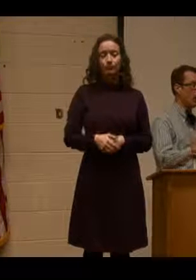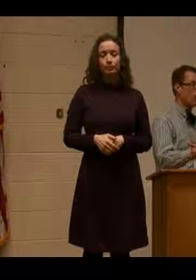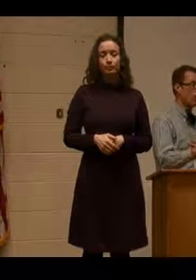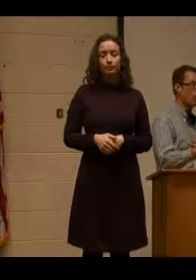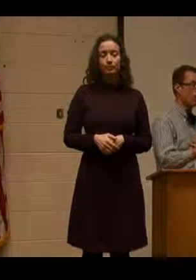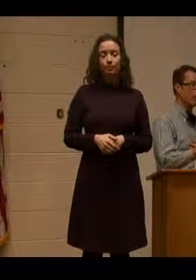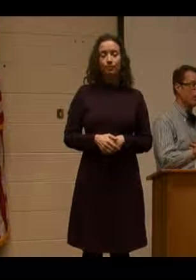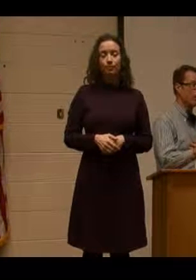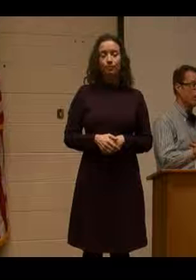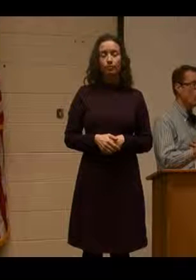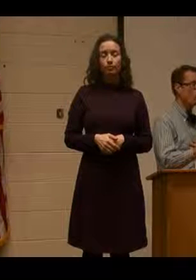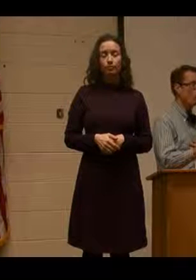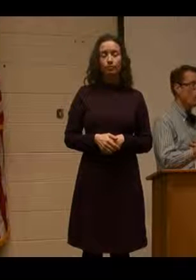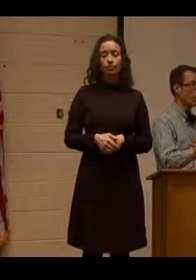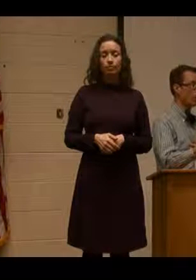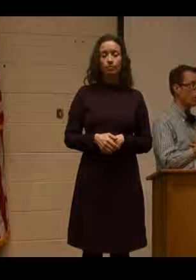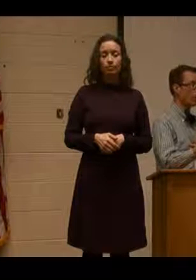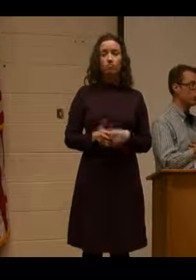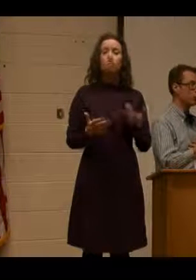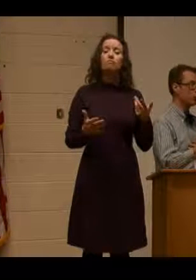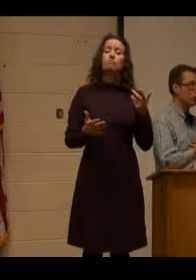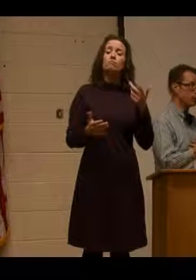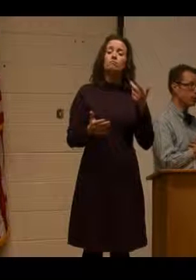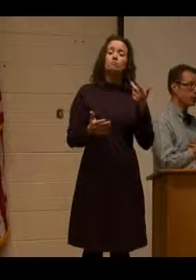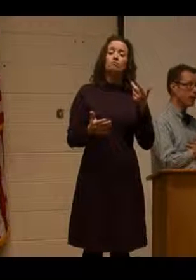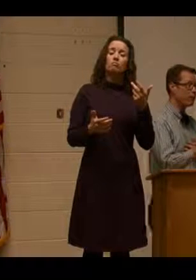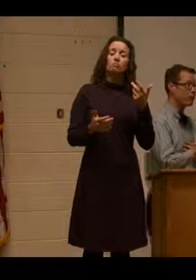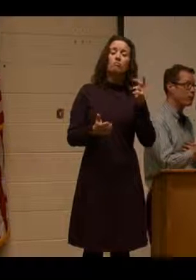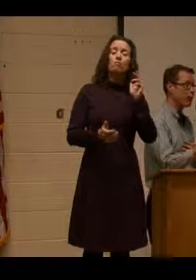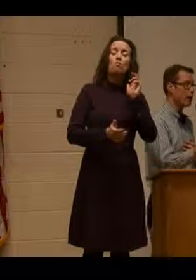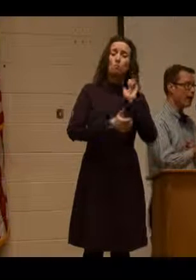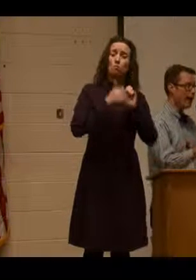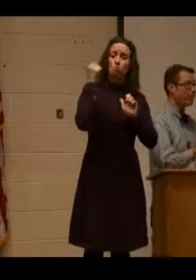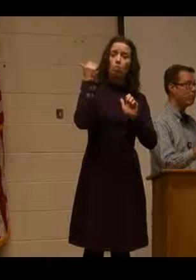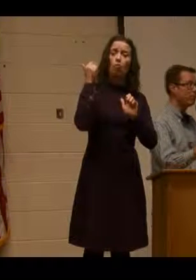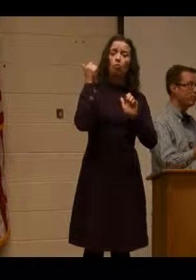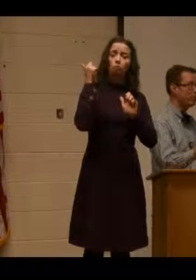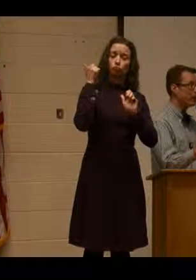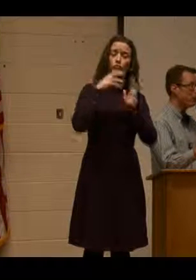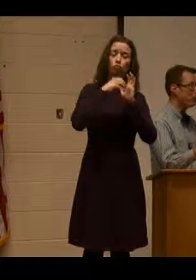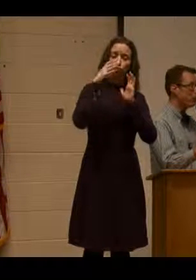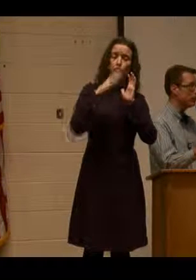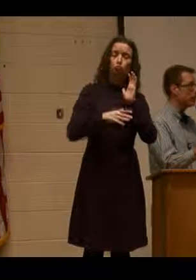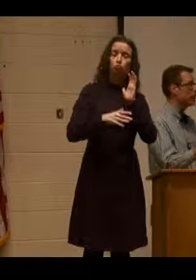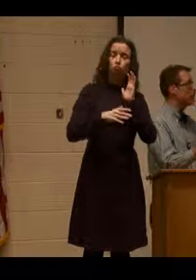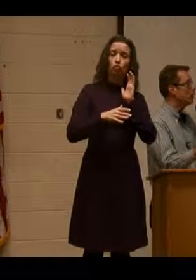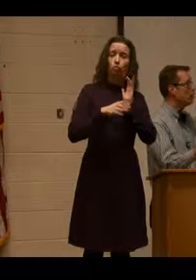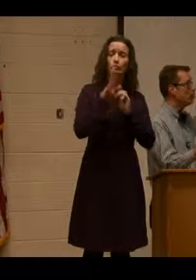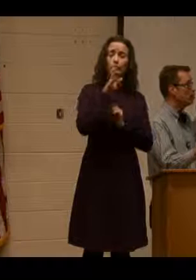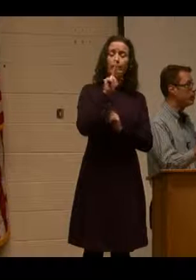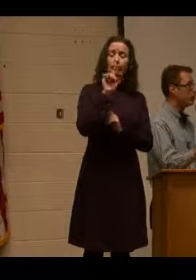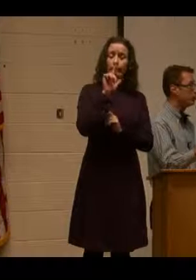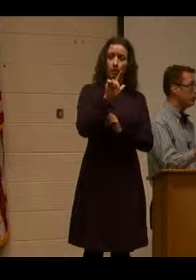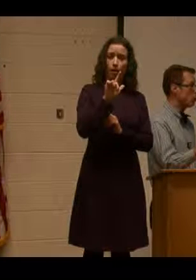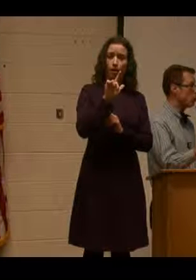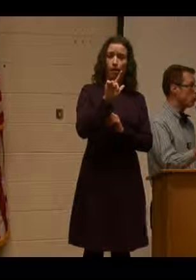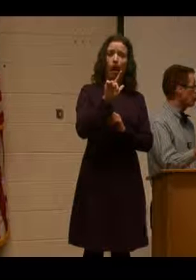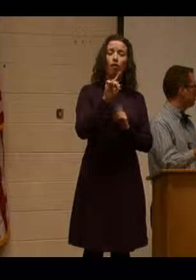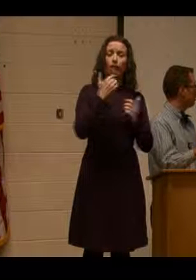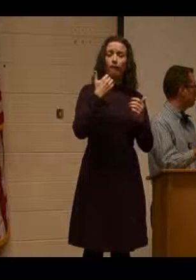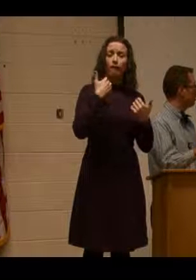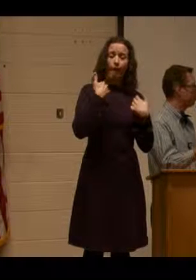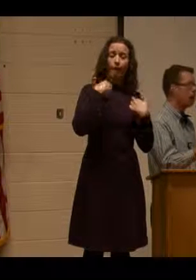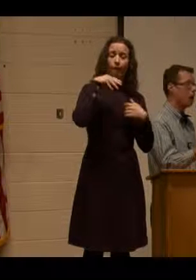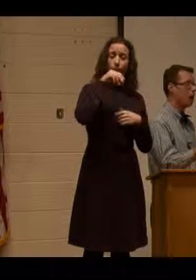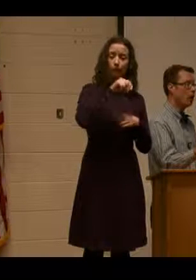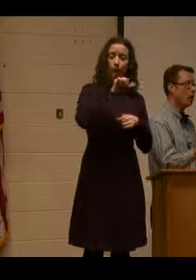most all of our students in the Bridges to Life program have paid employment, we do require a number of